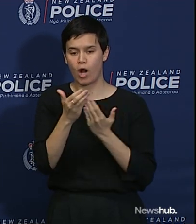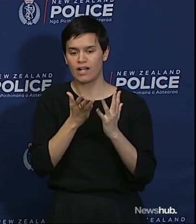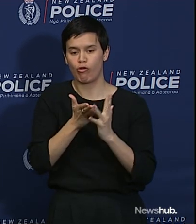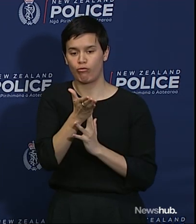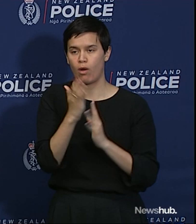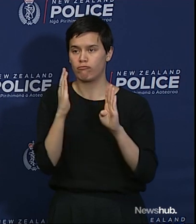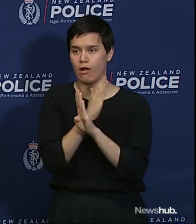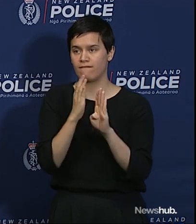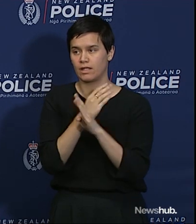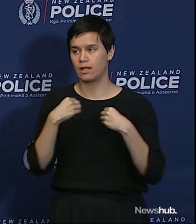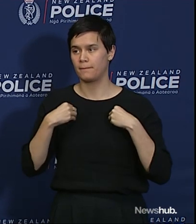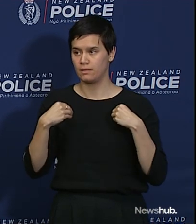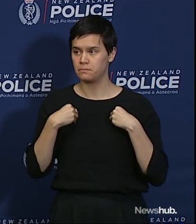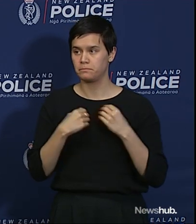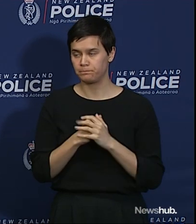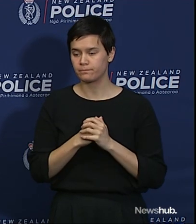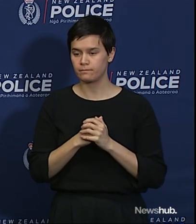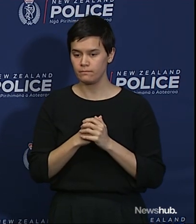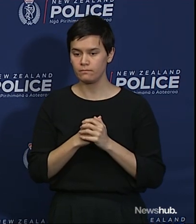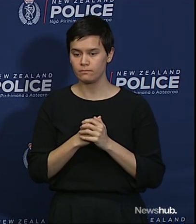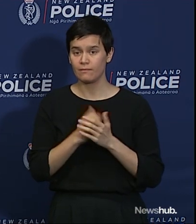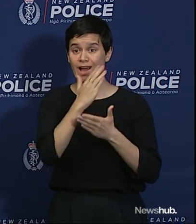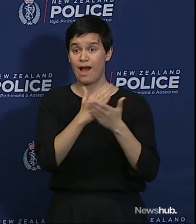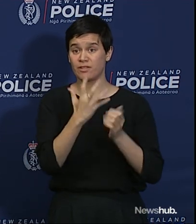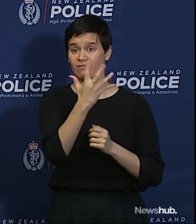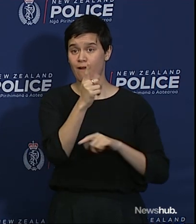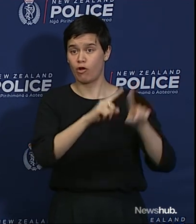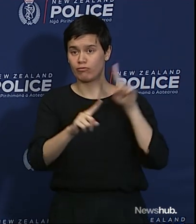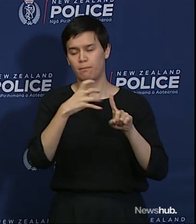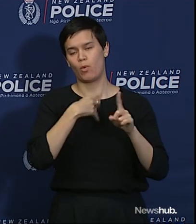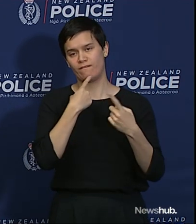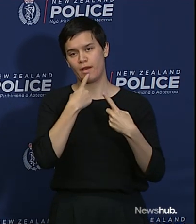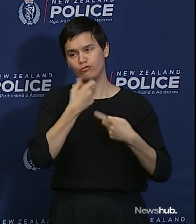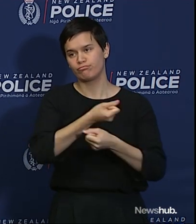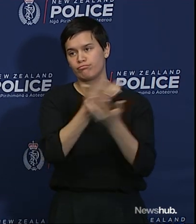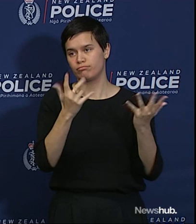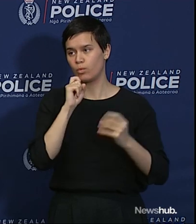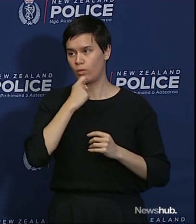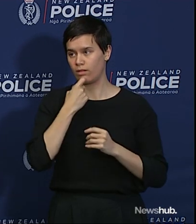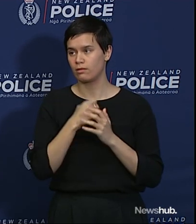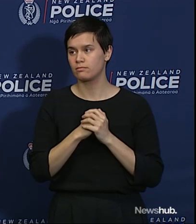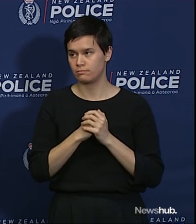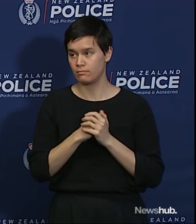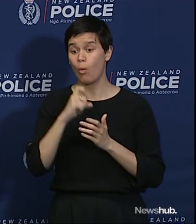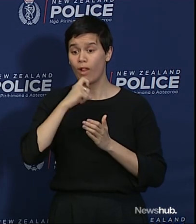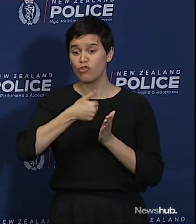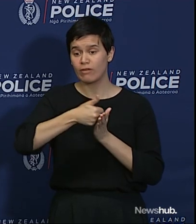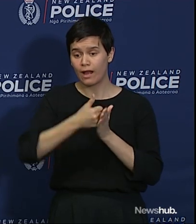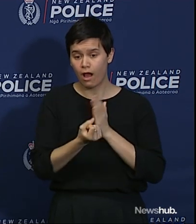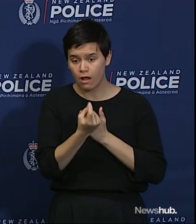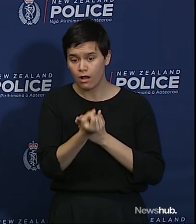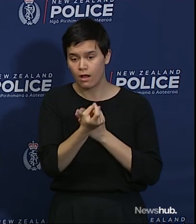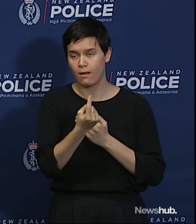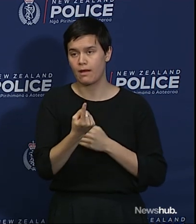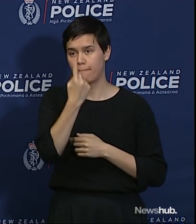and the conference at 5:30 can give you more detail there. So once again, there will be regular updates on the status